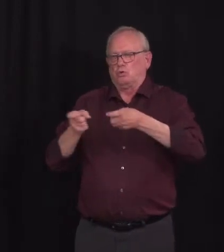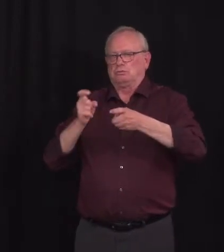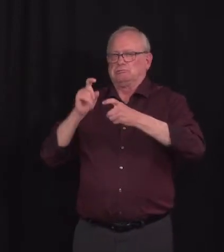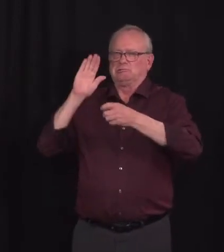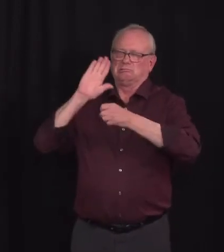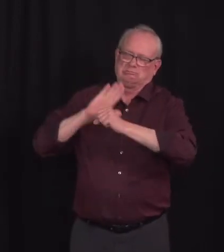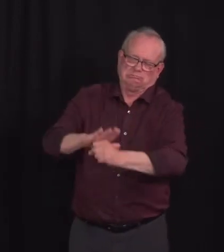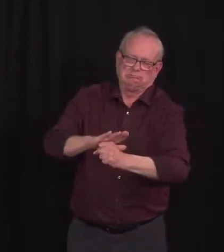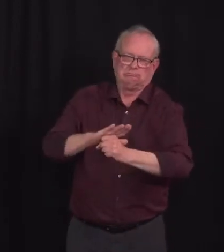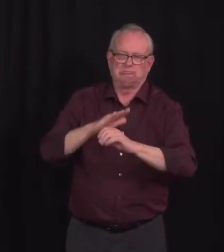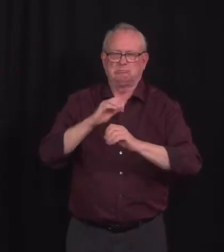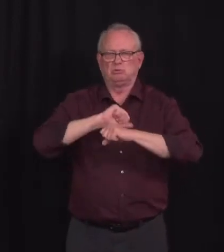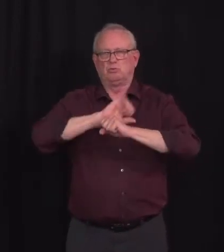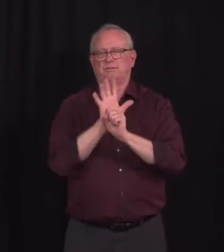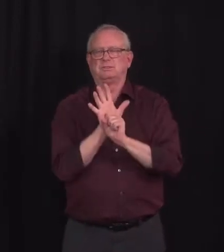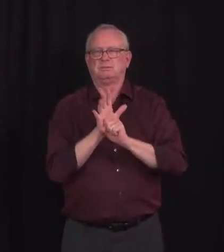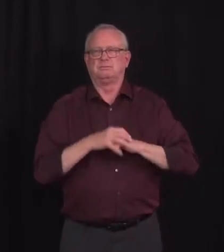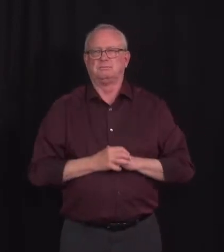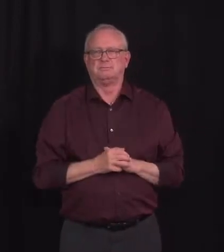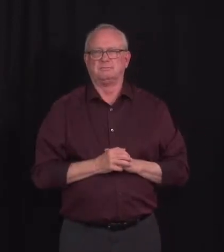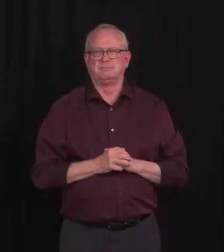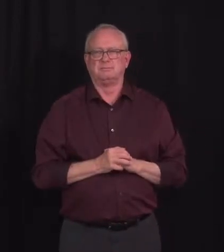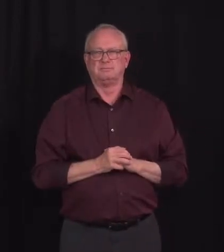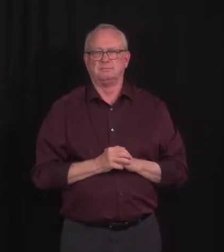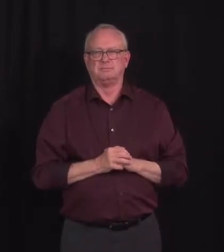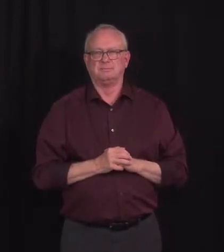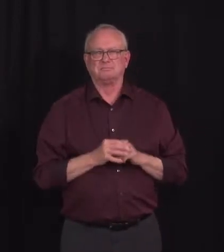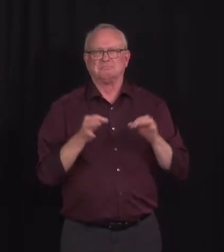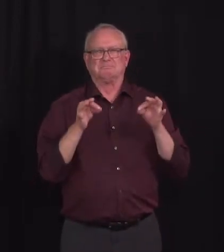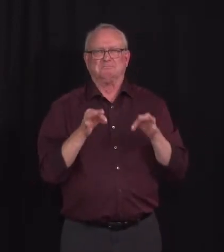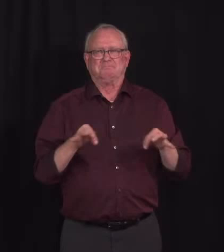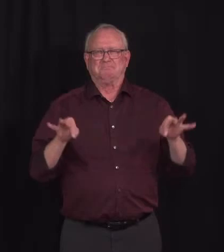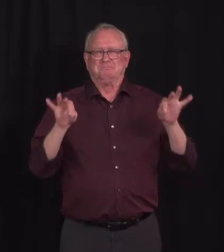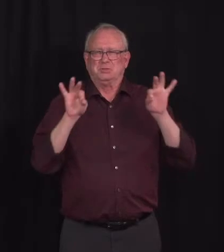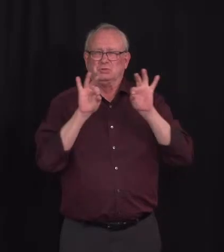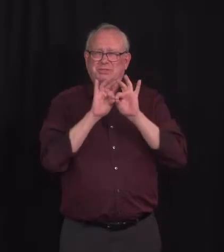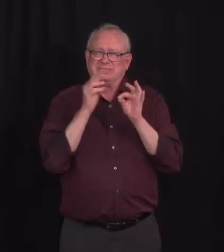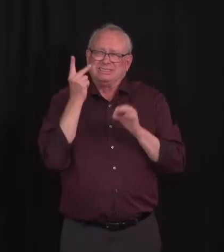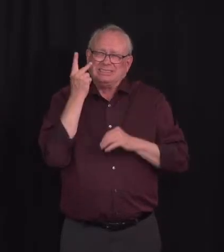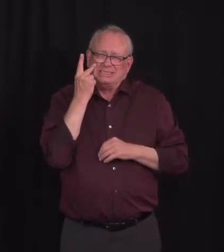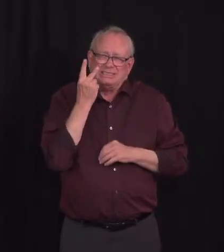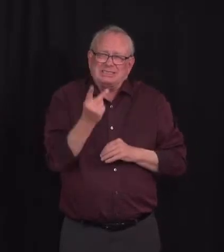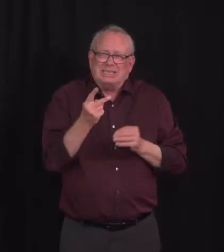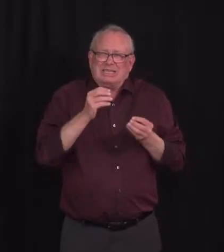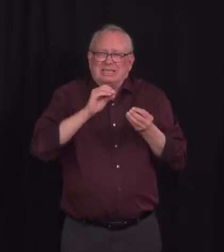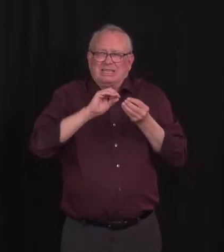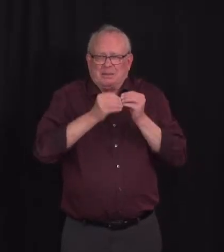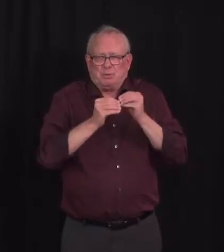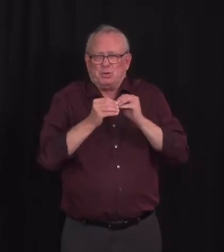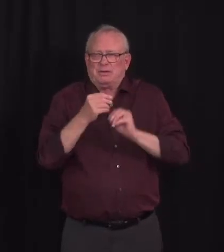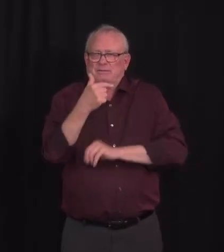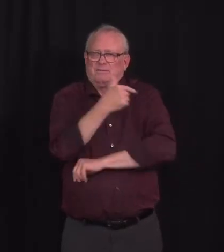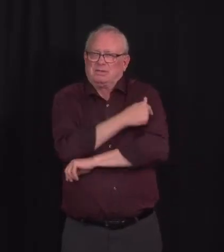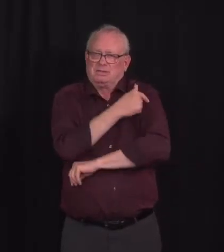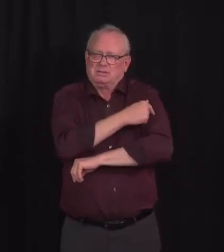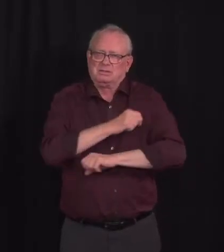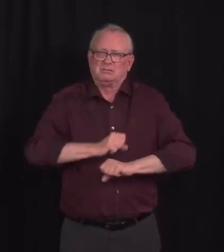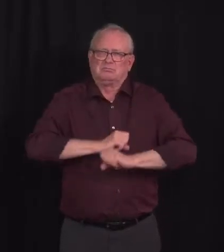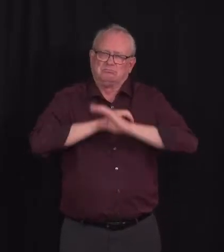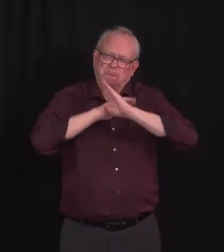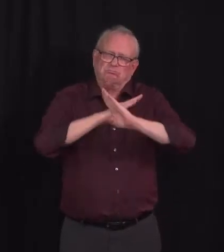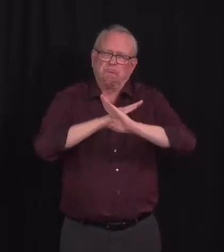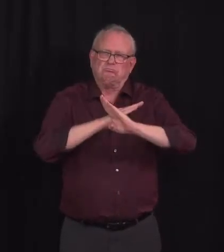in Alberta helps demonstrate just how powerful these COVID-19 vaccines are. I also